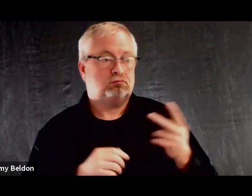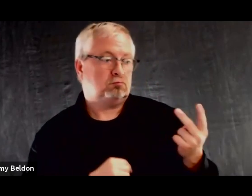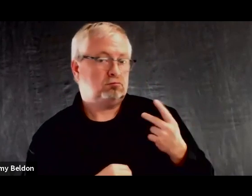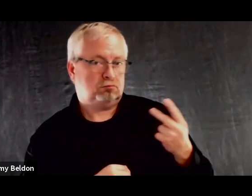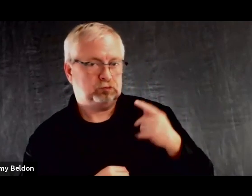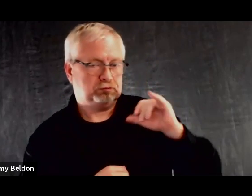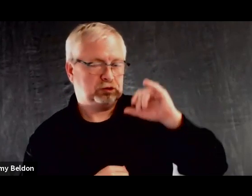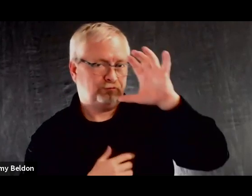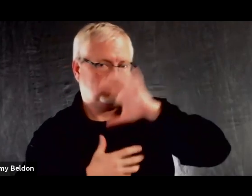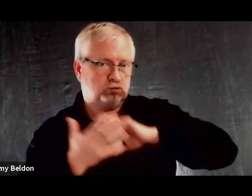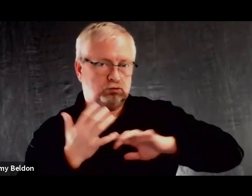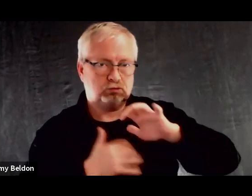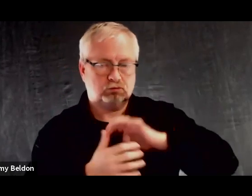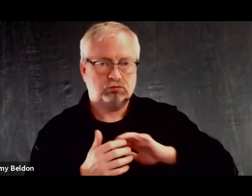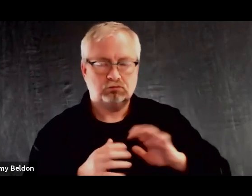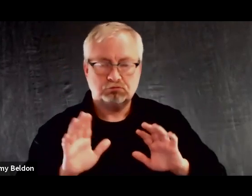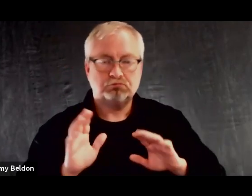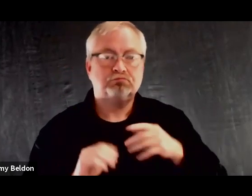think